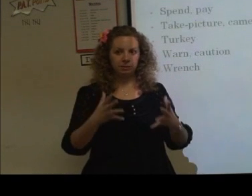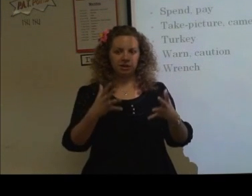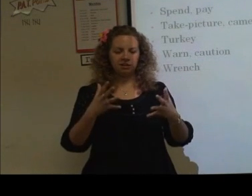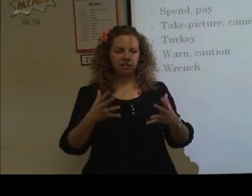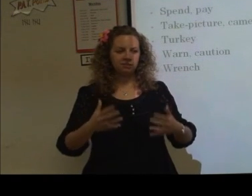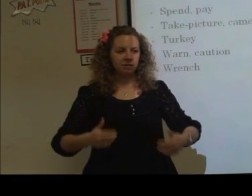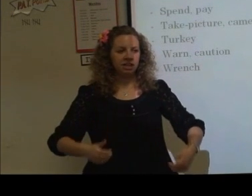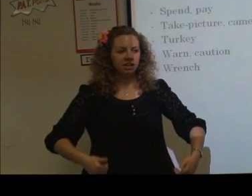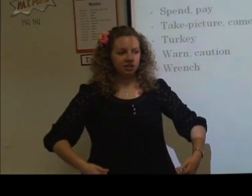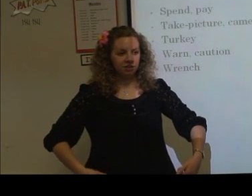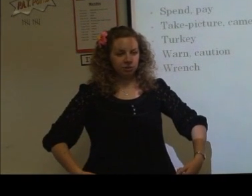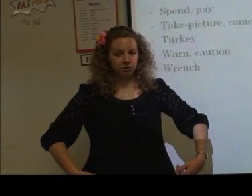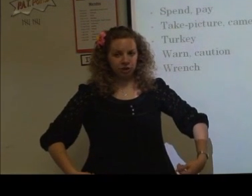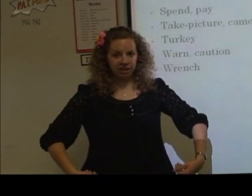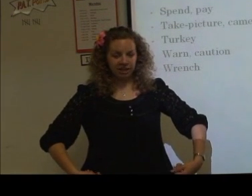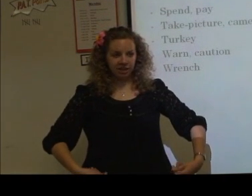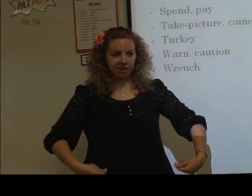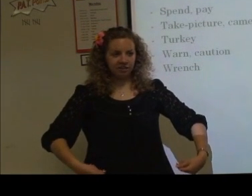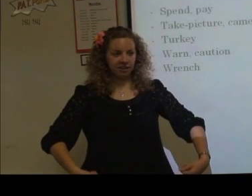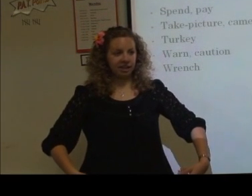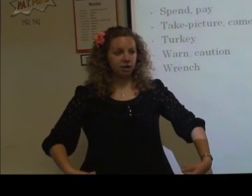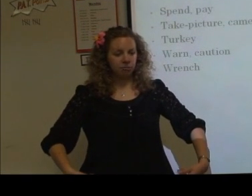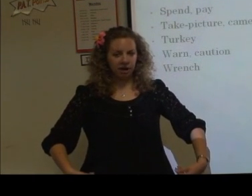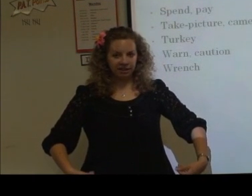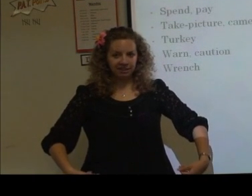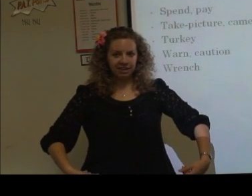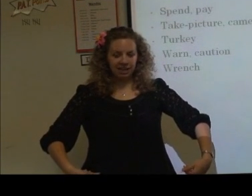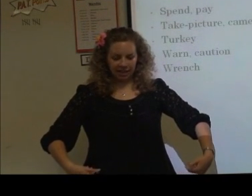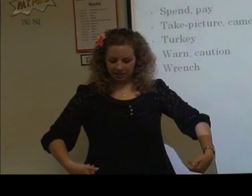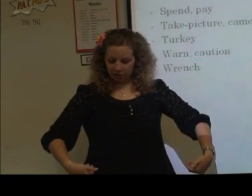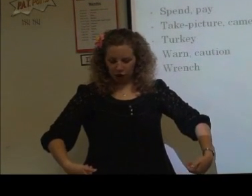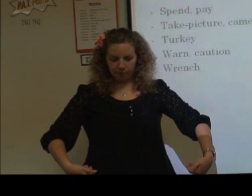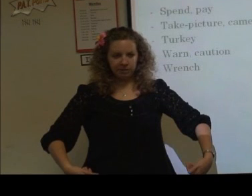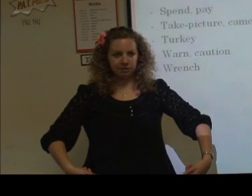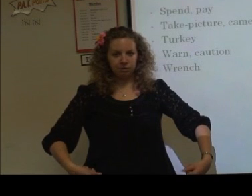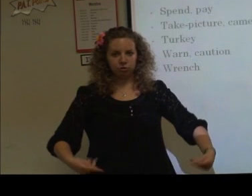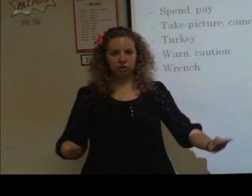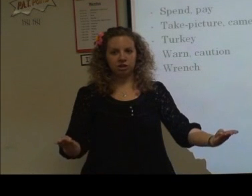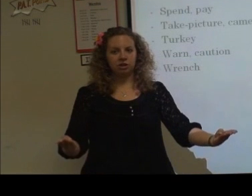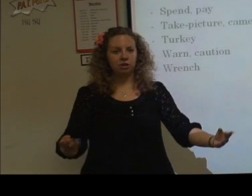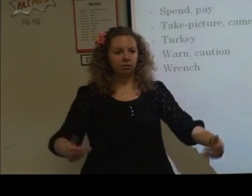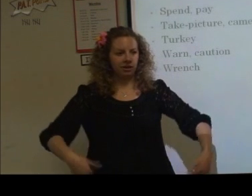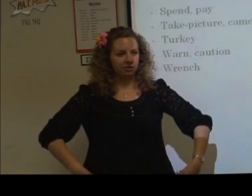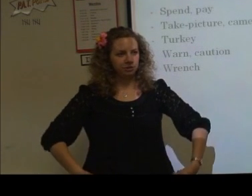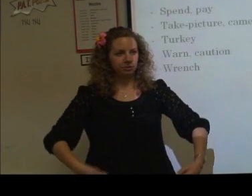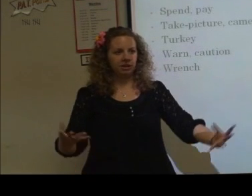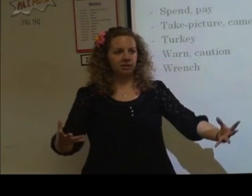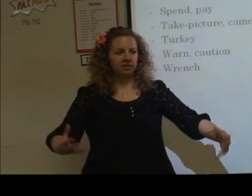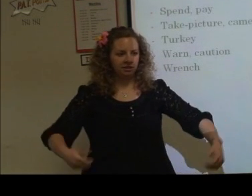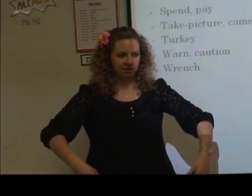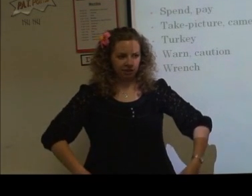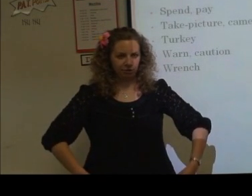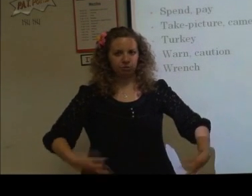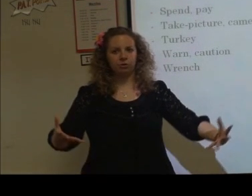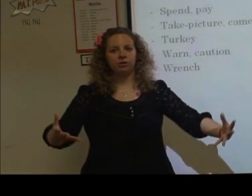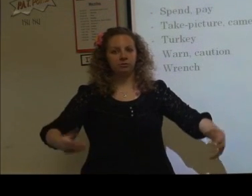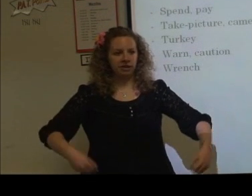spending lots of money, then you start here, like at your pockets, and it's the opposite motion going out this way. Like you're throwing your money